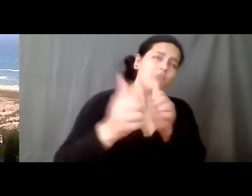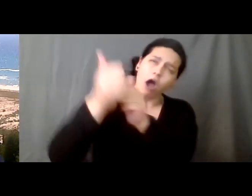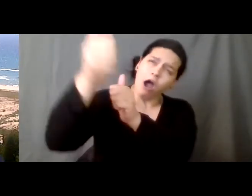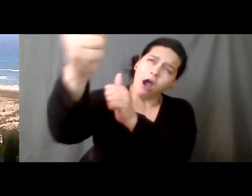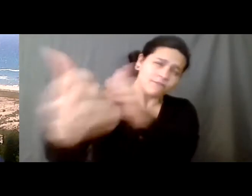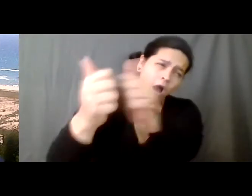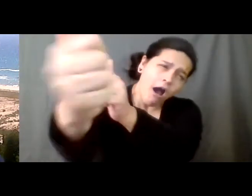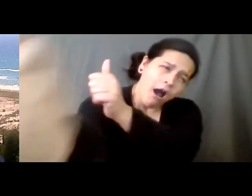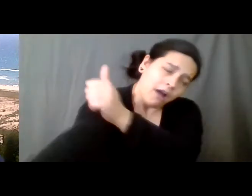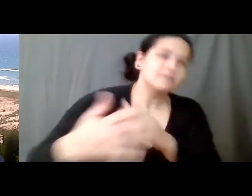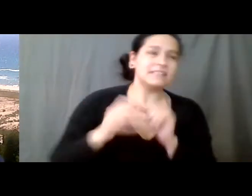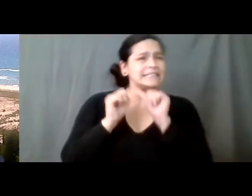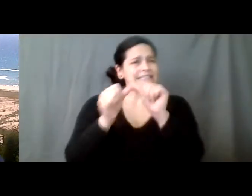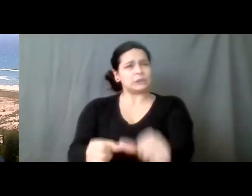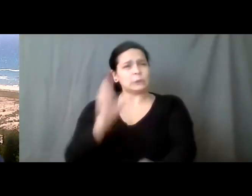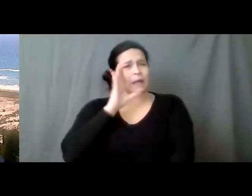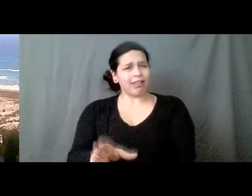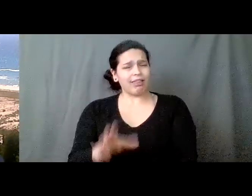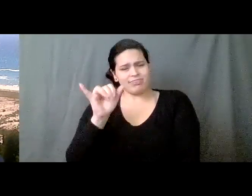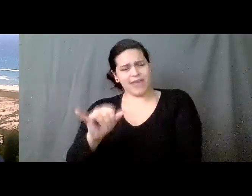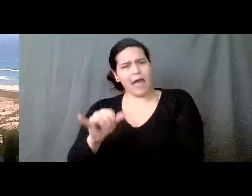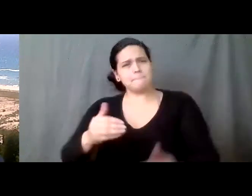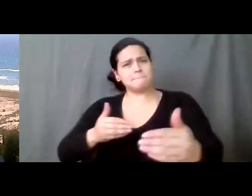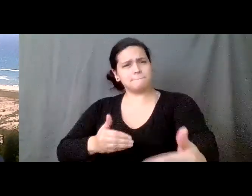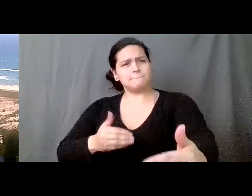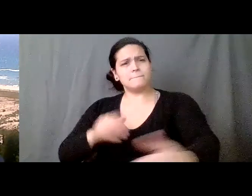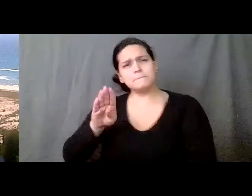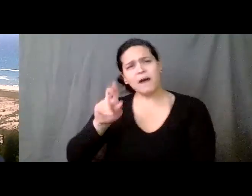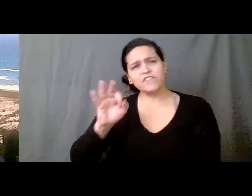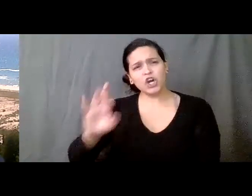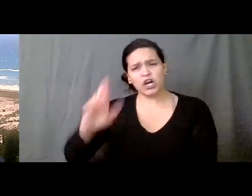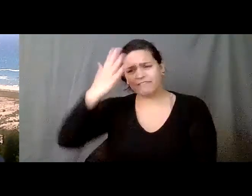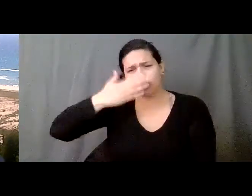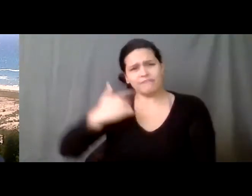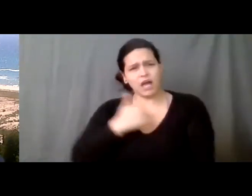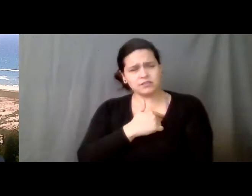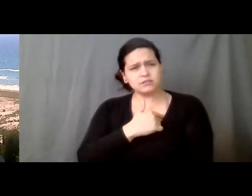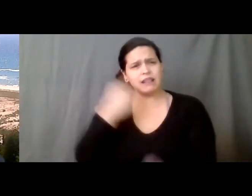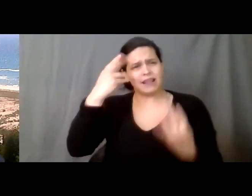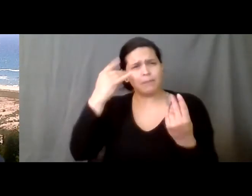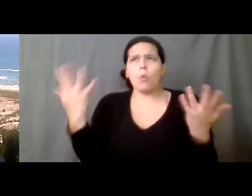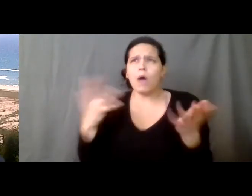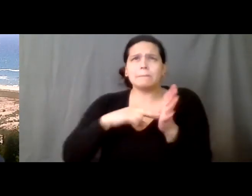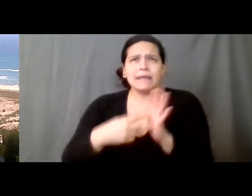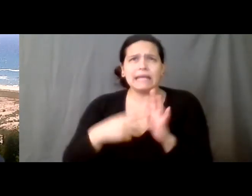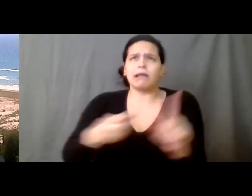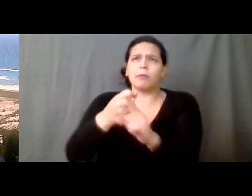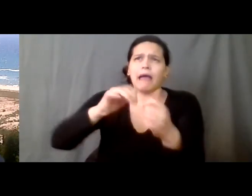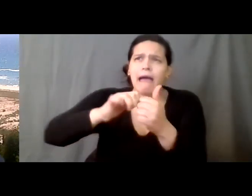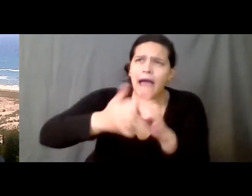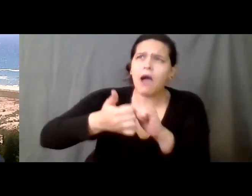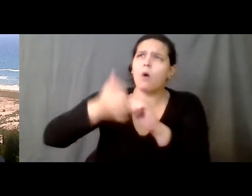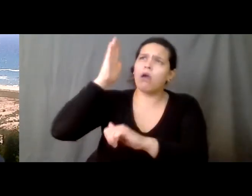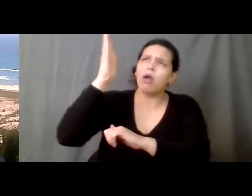to think of. We're to think of, what does it mean? What are the actions that we take going to do to help bring that about, to